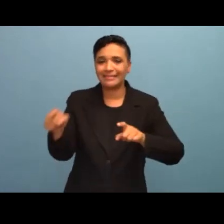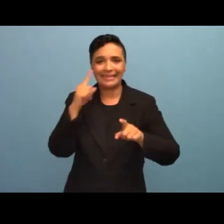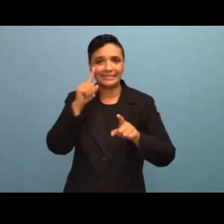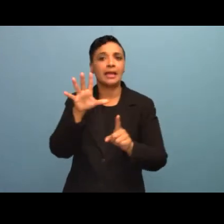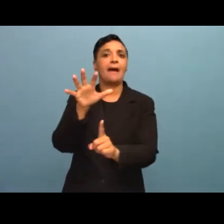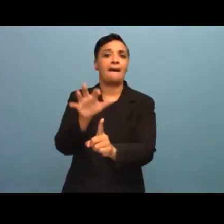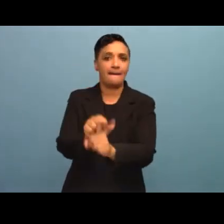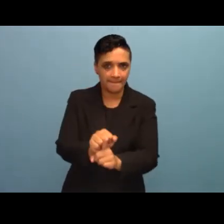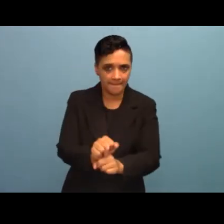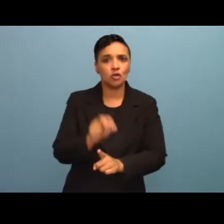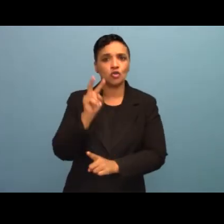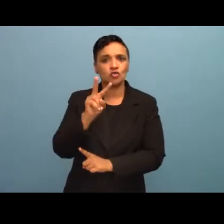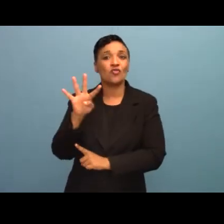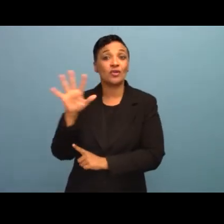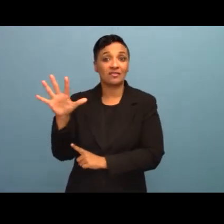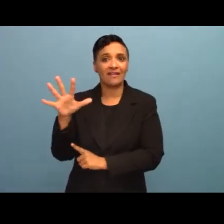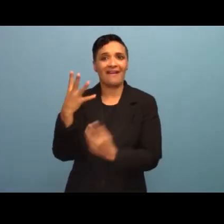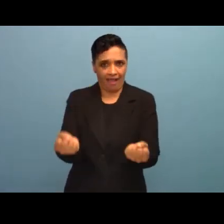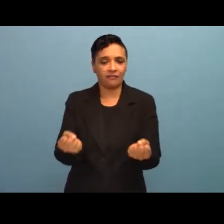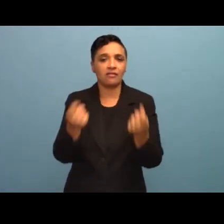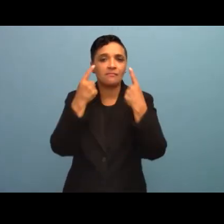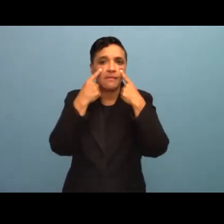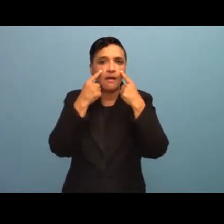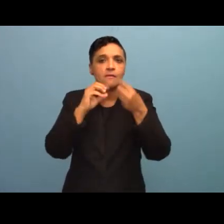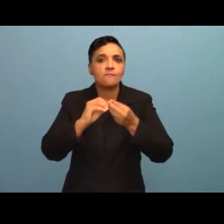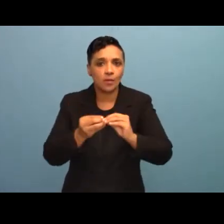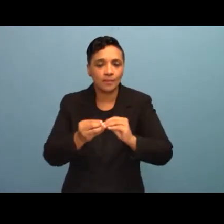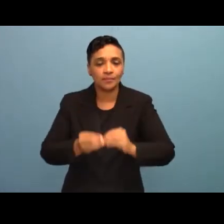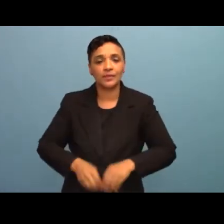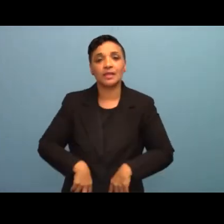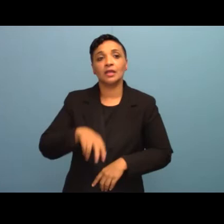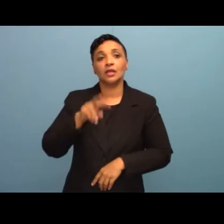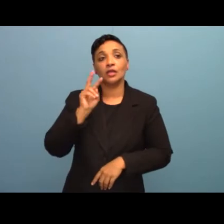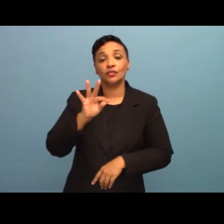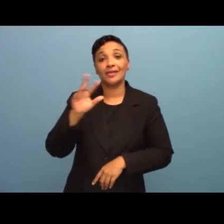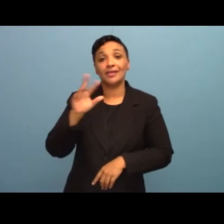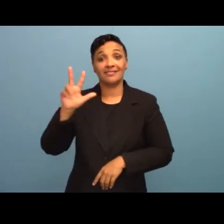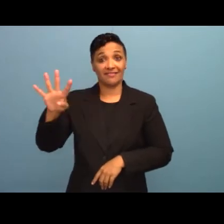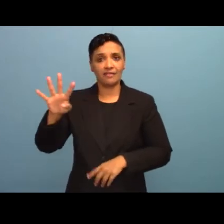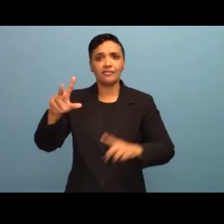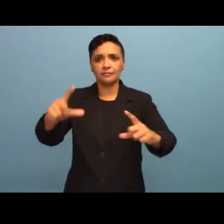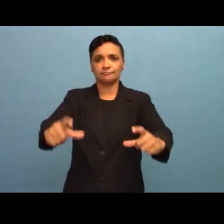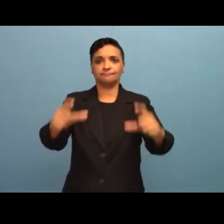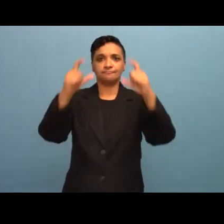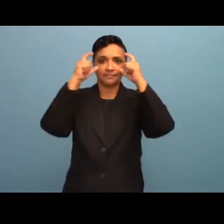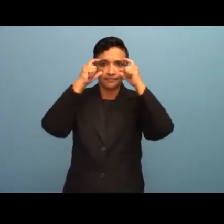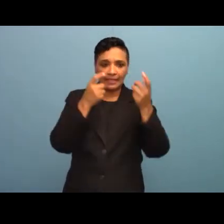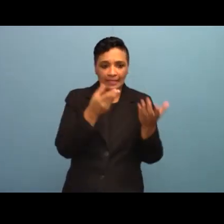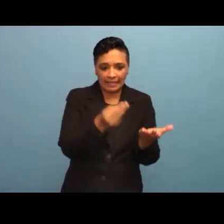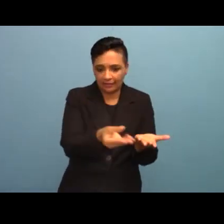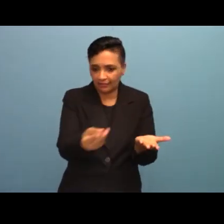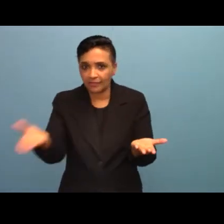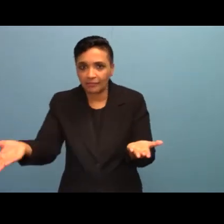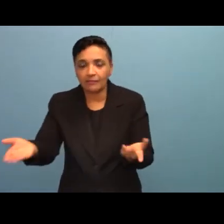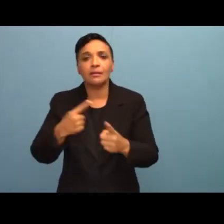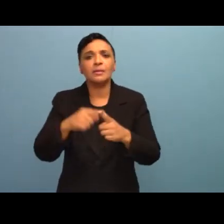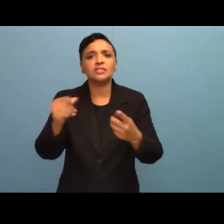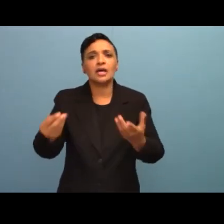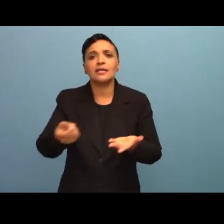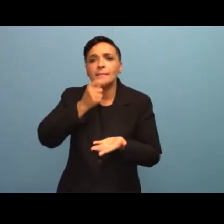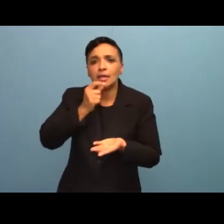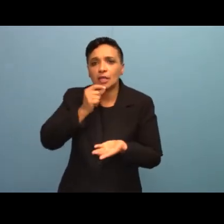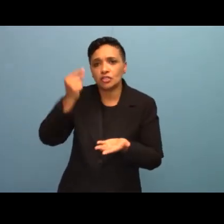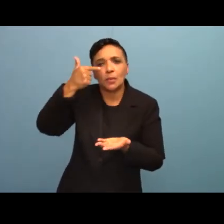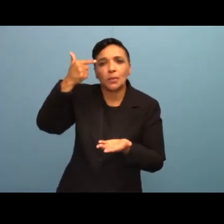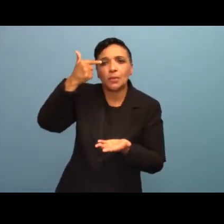health problems. 835 children received spectacles and 94 received medication, while 63